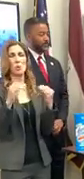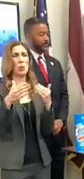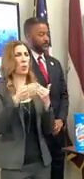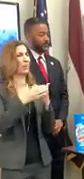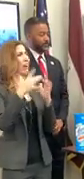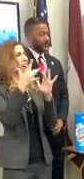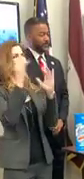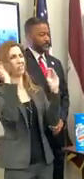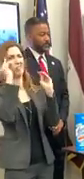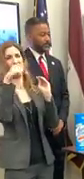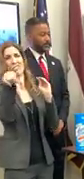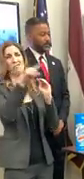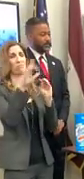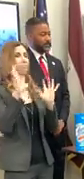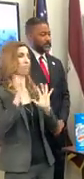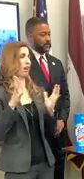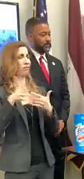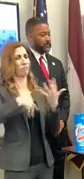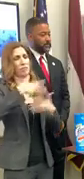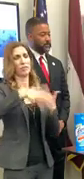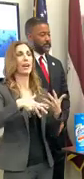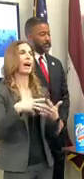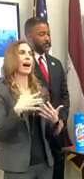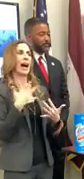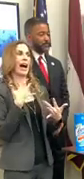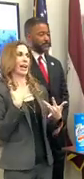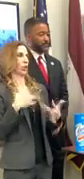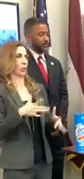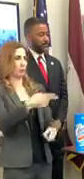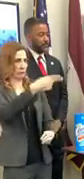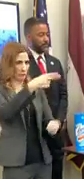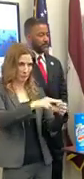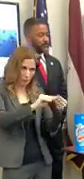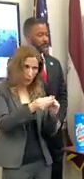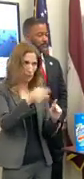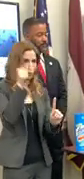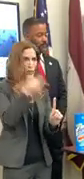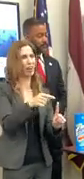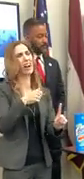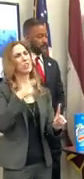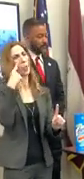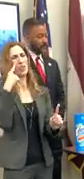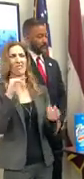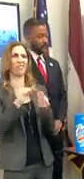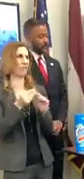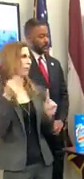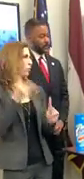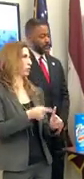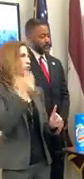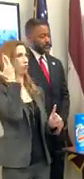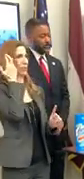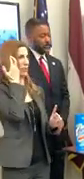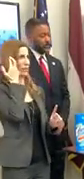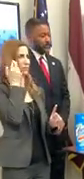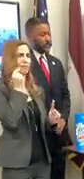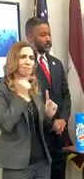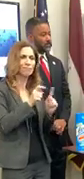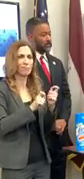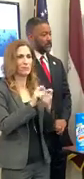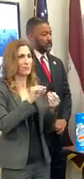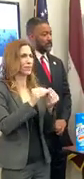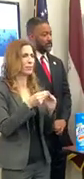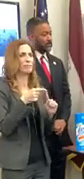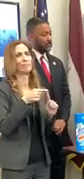near any area. So I don't want to put a number on it. I don't really think the number is the point. I think the point